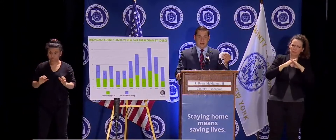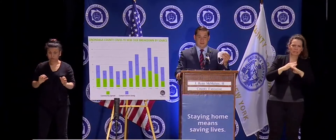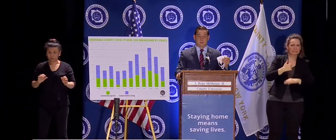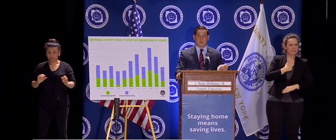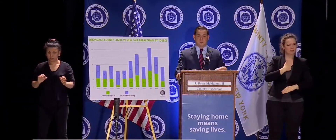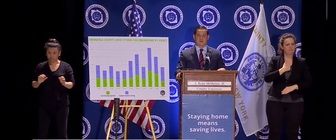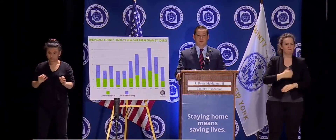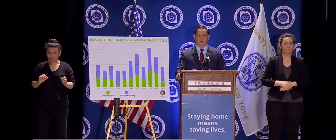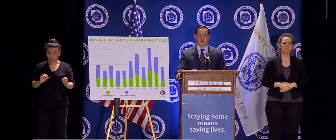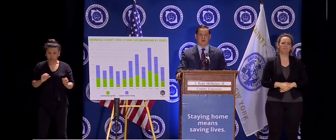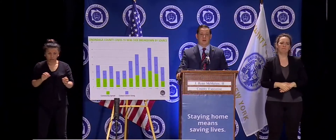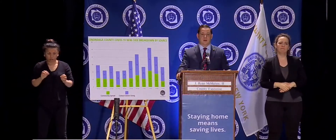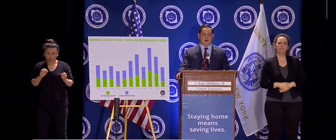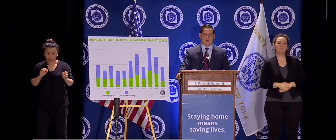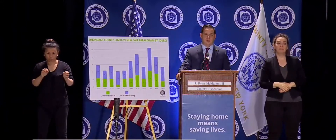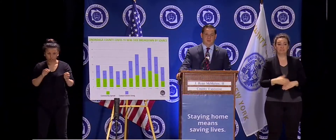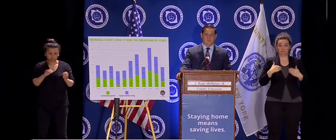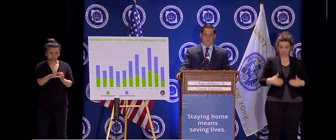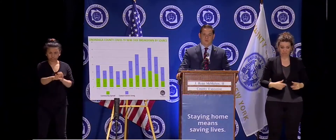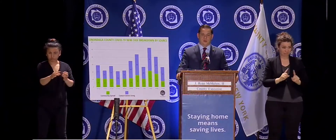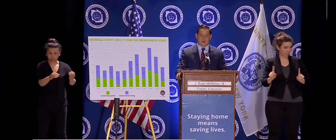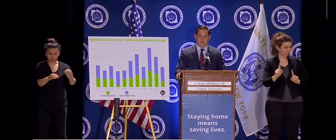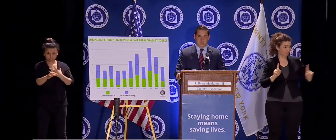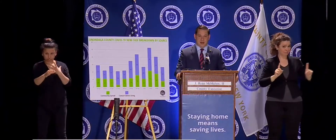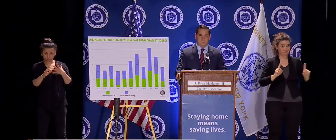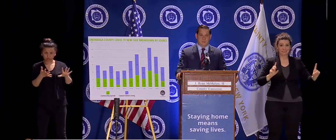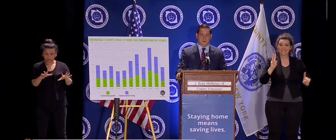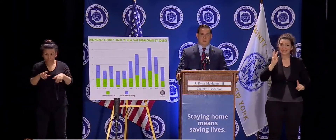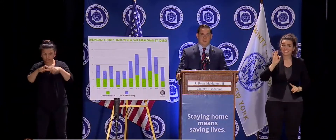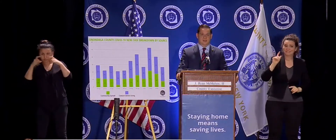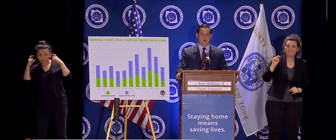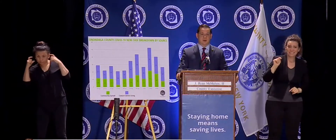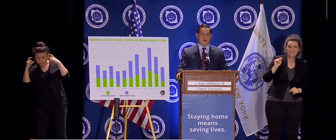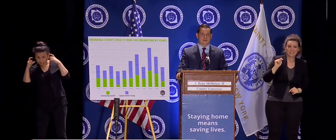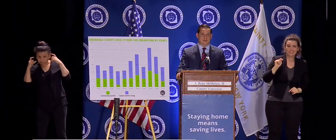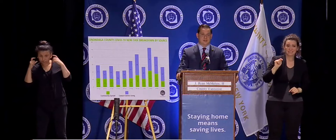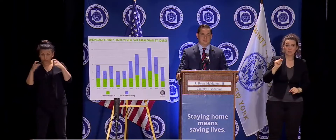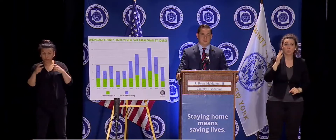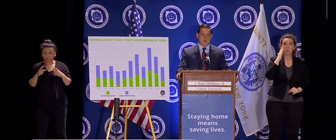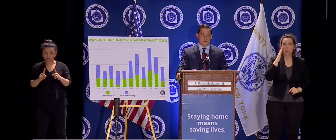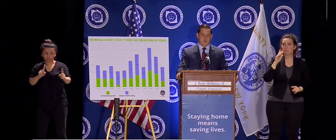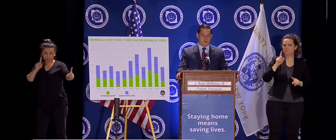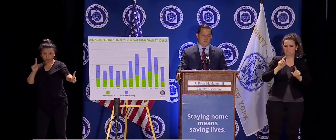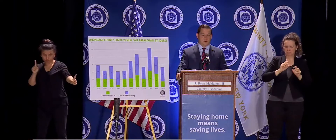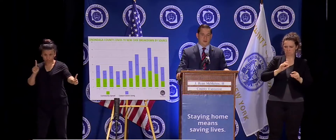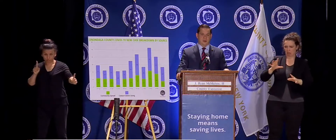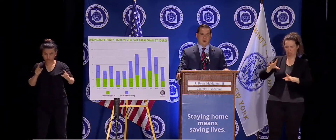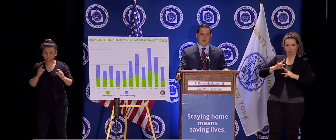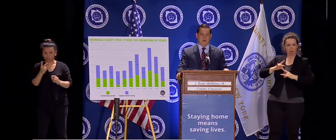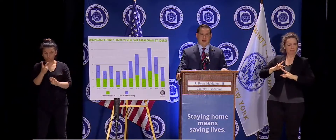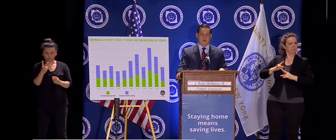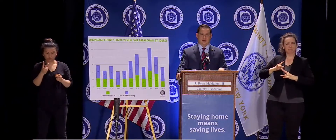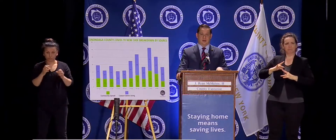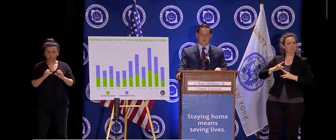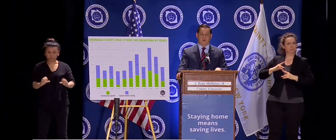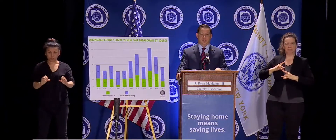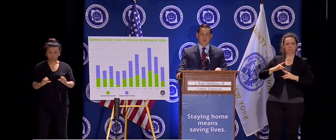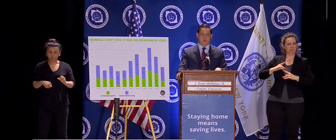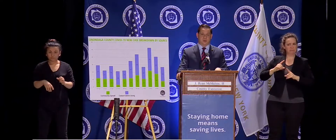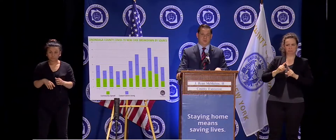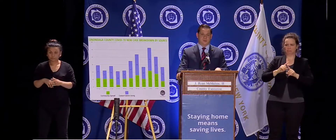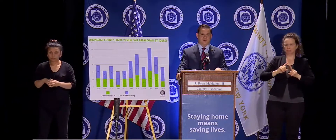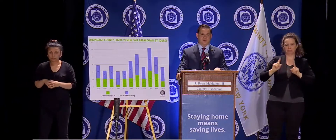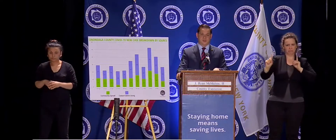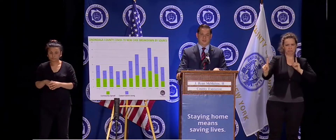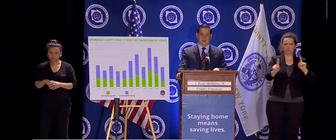wearing a mask and being 6 feet apart. We've done a nice job stabilizing this and really putting our county and our region